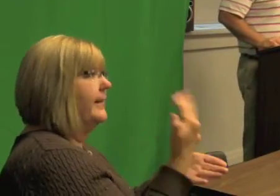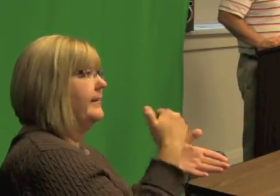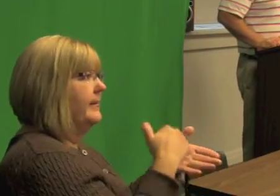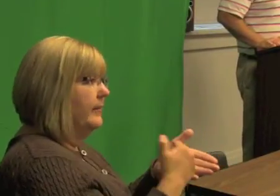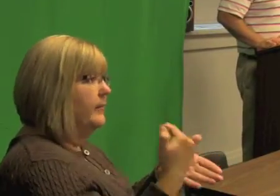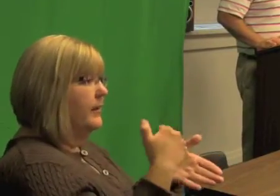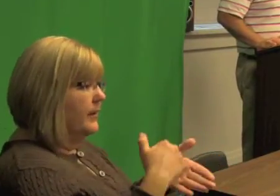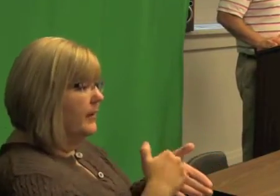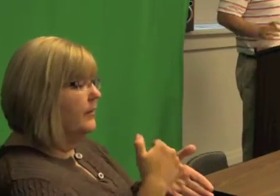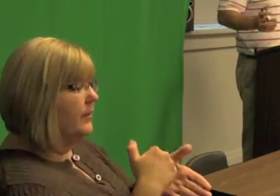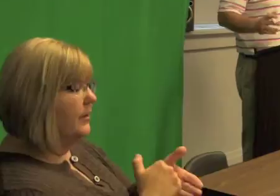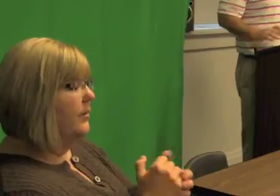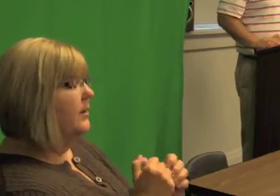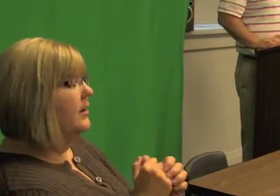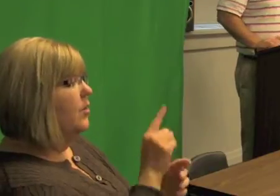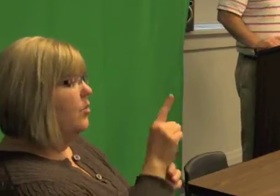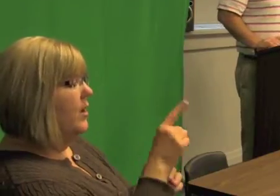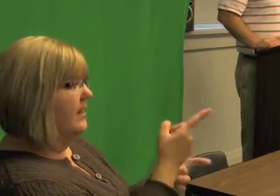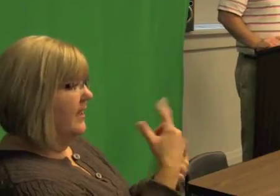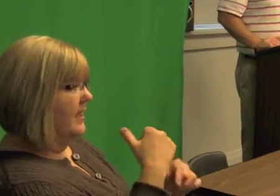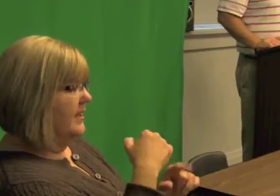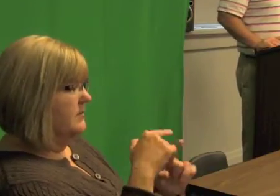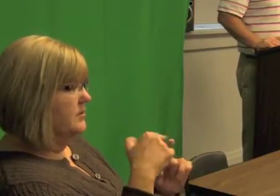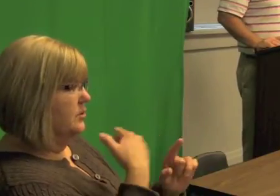One that really comes to mind, I watch a lot of sports.